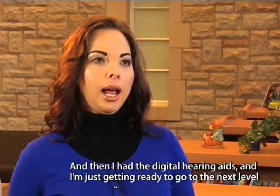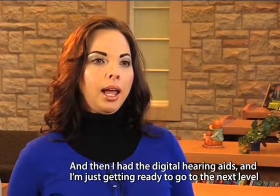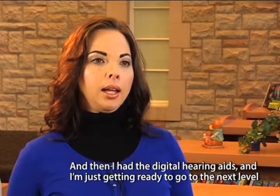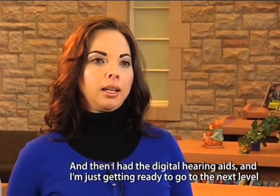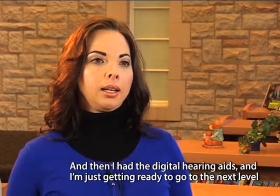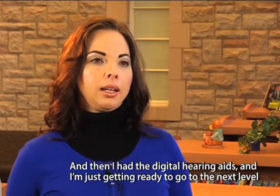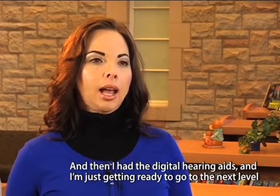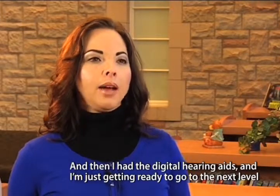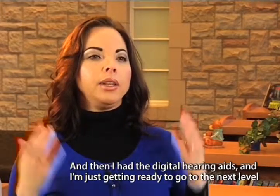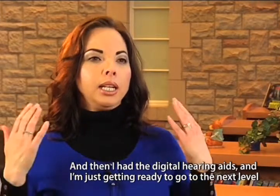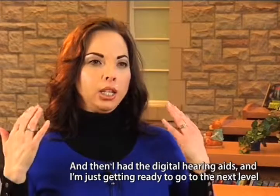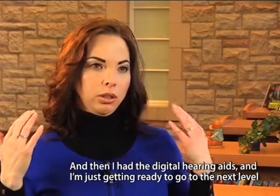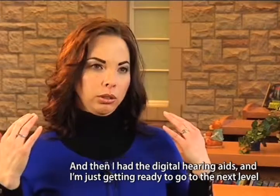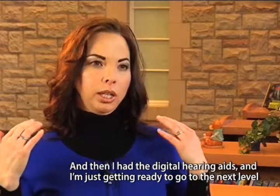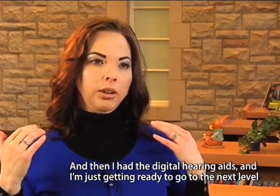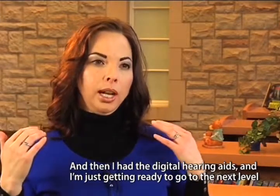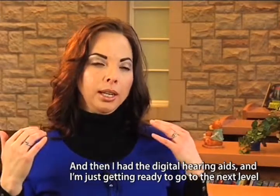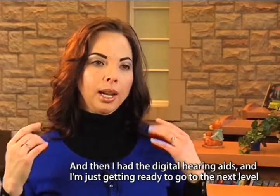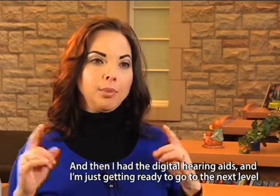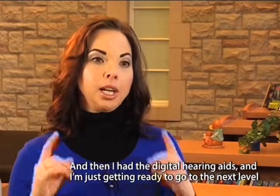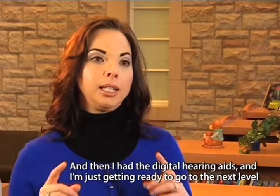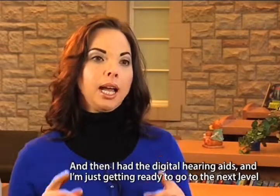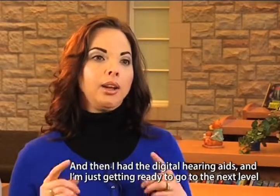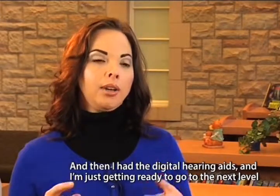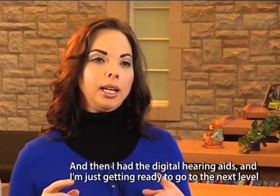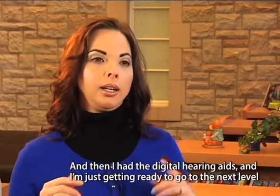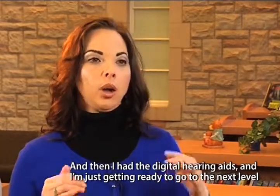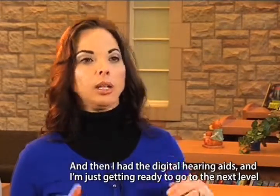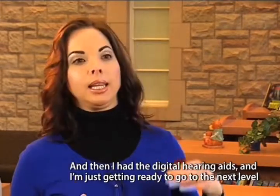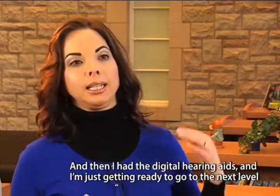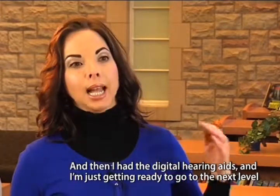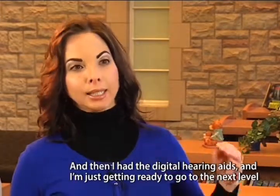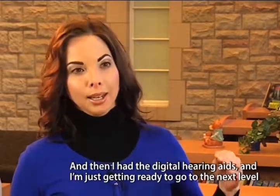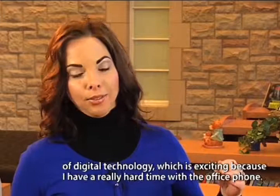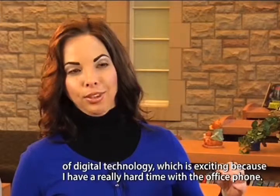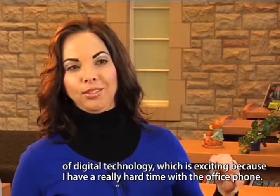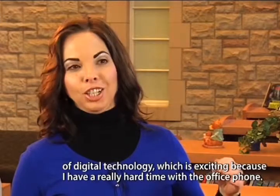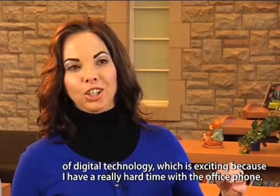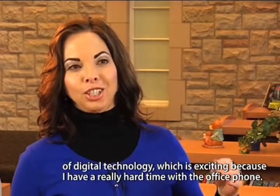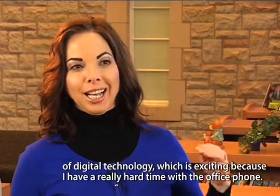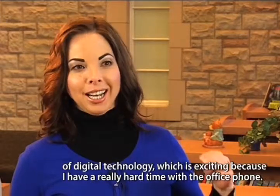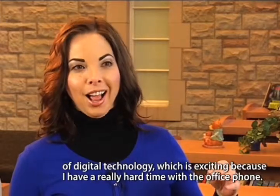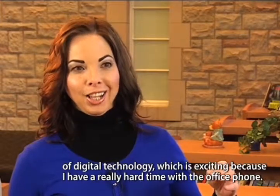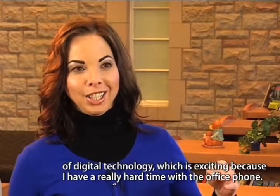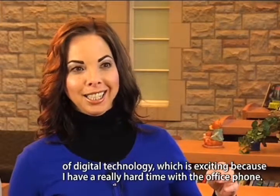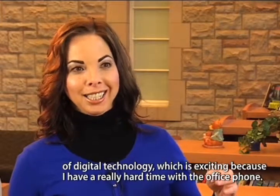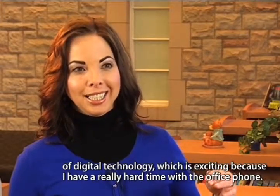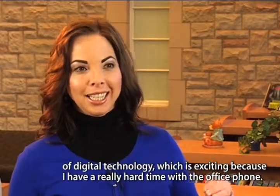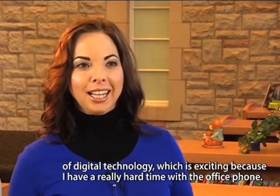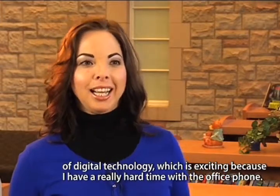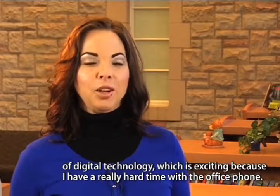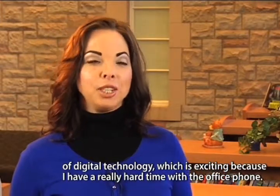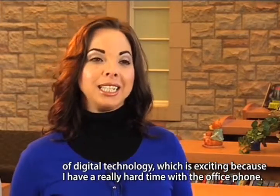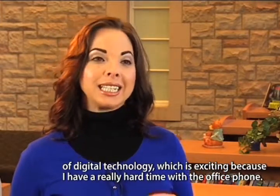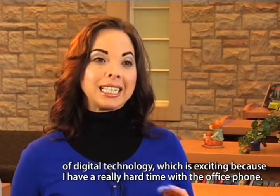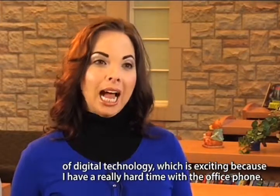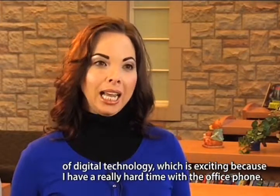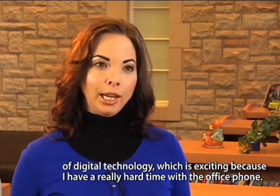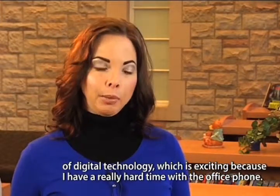I have the digital hearing aids. And I'm just getting ready to go to the next level of digital technology, which is exciting